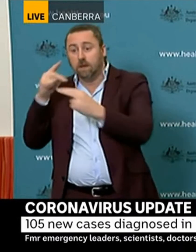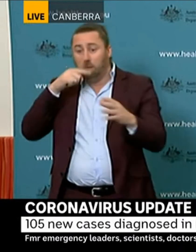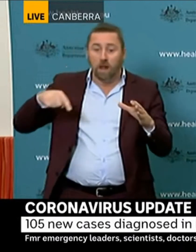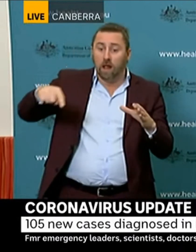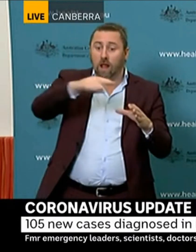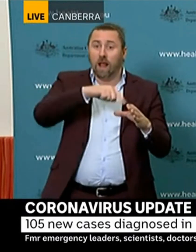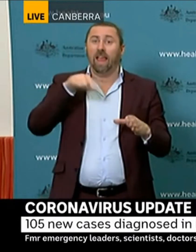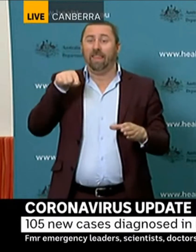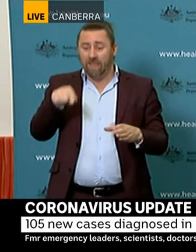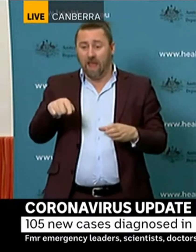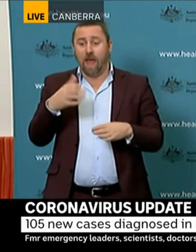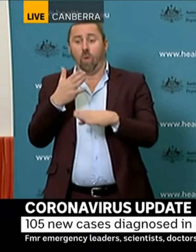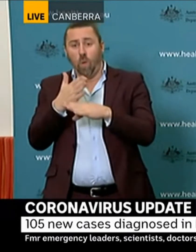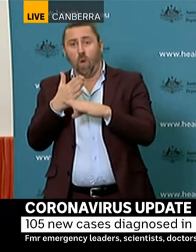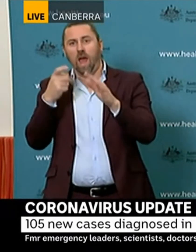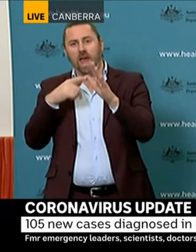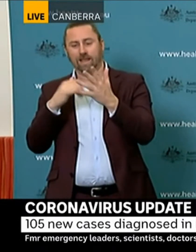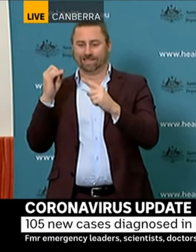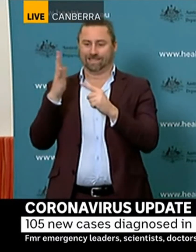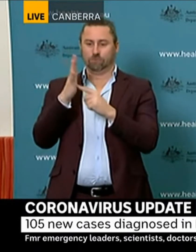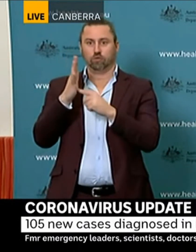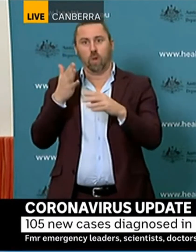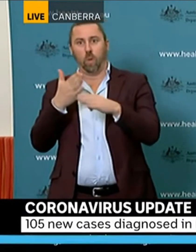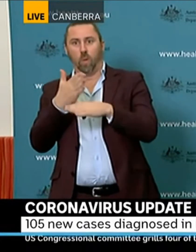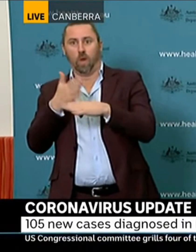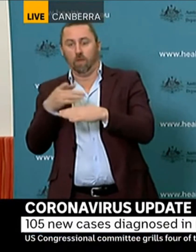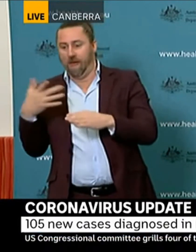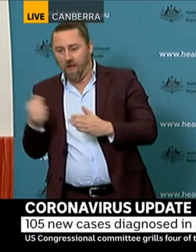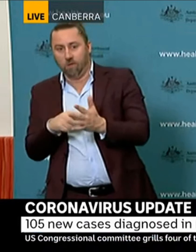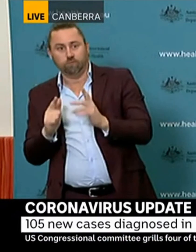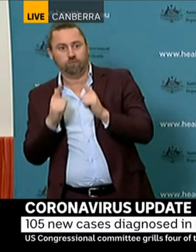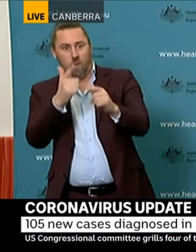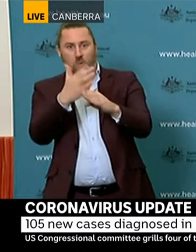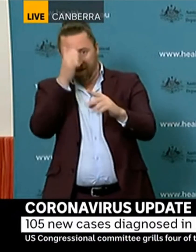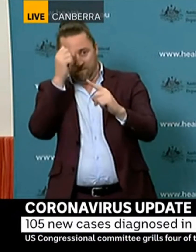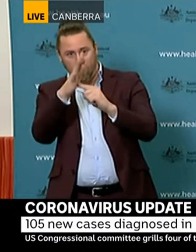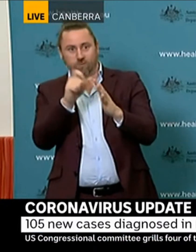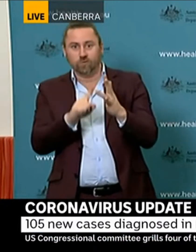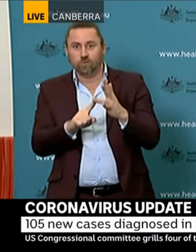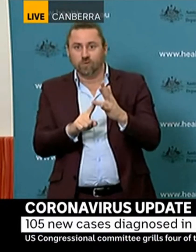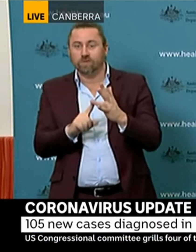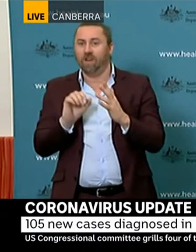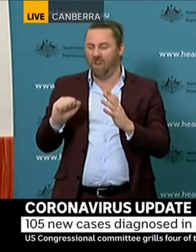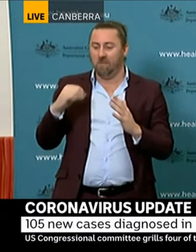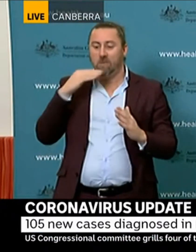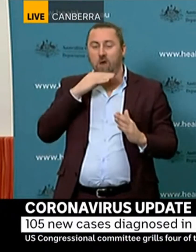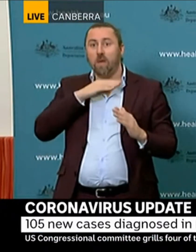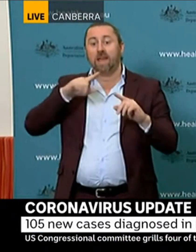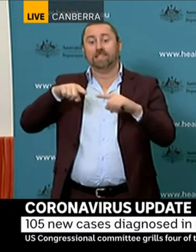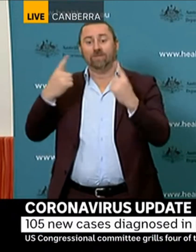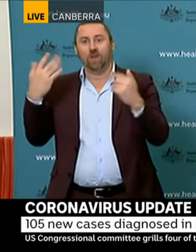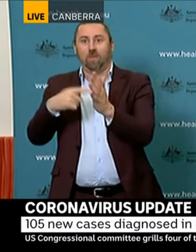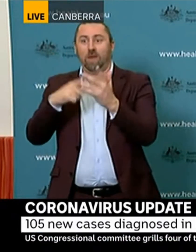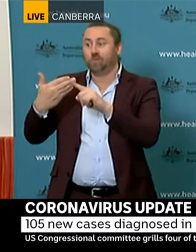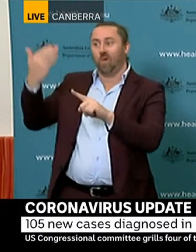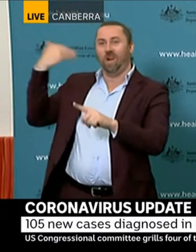are indeed working in essential industries. And so they are of a particular demographic in Melbourne from a